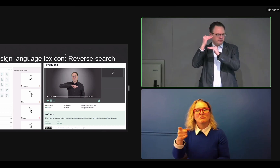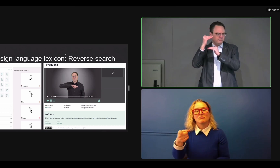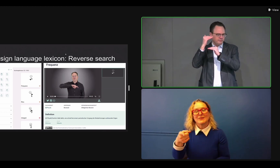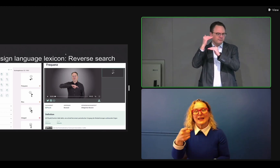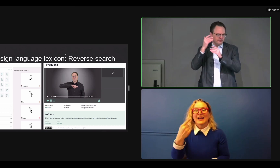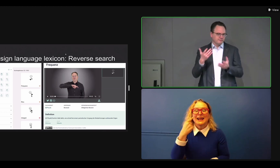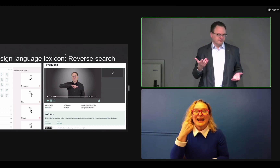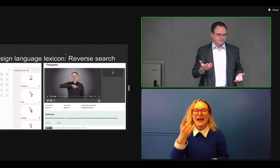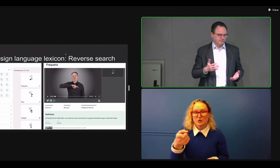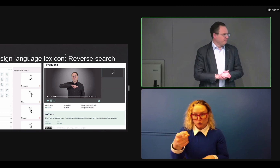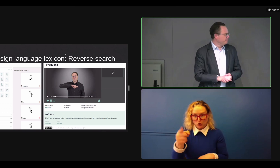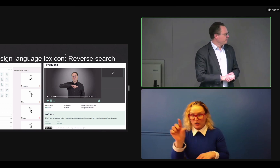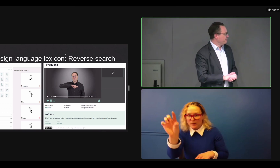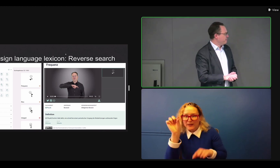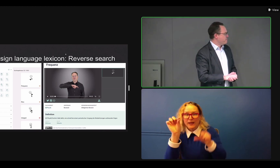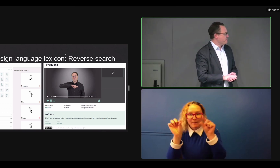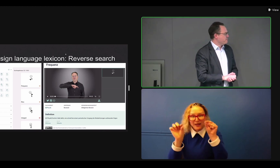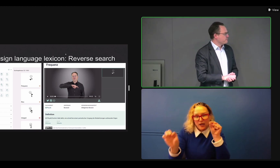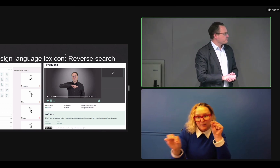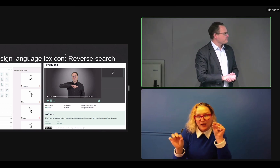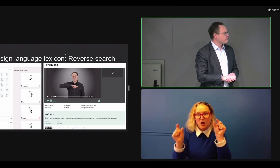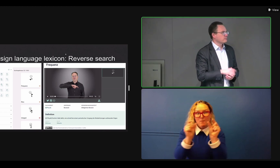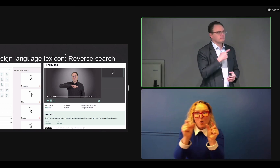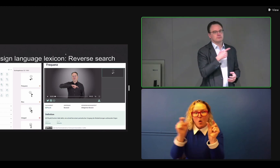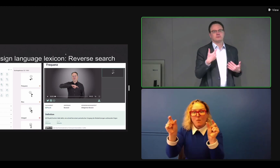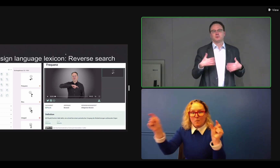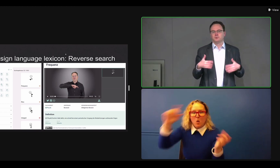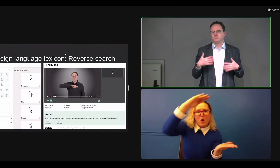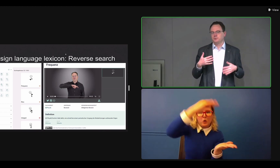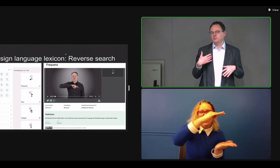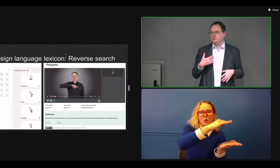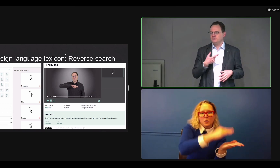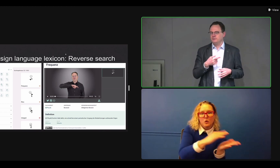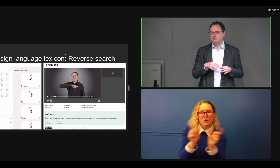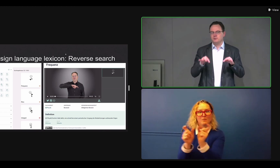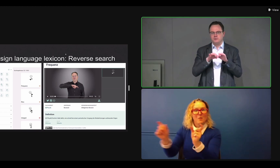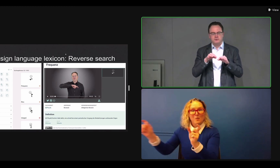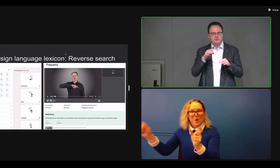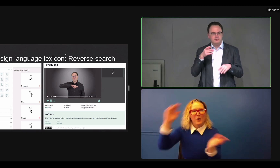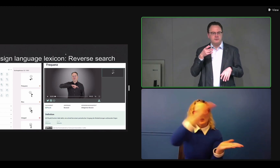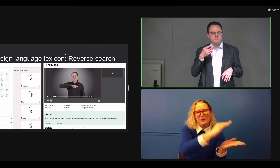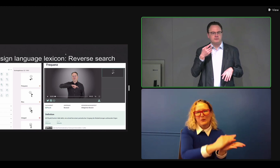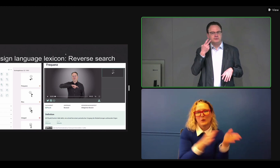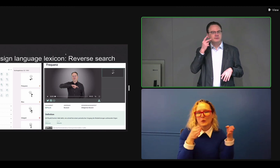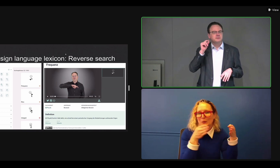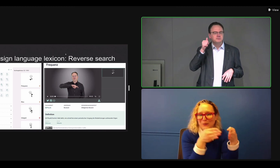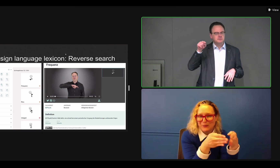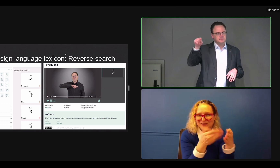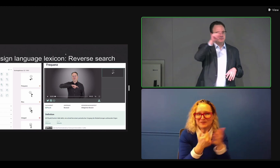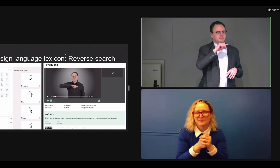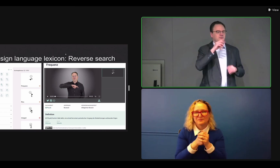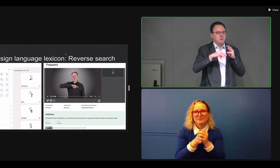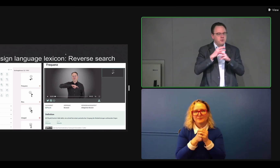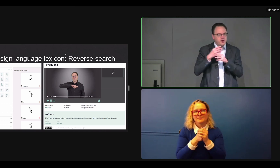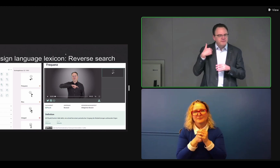frequency. The more parameters that you are able to select, the more specific you can get in terms of the